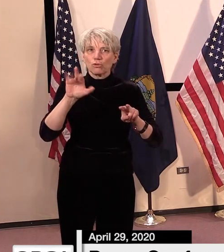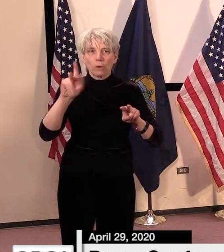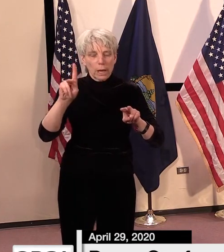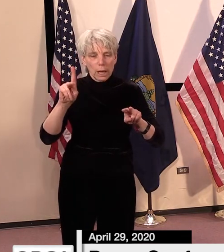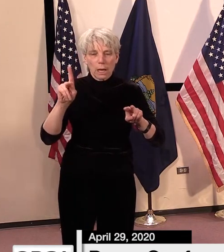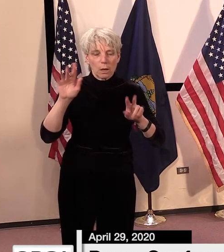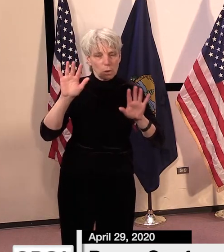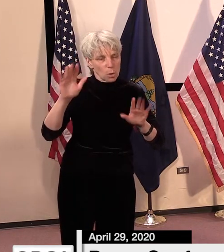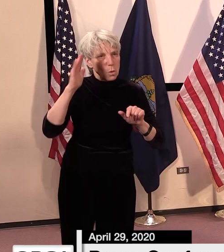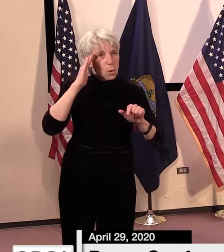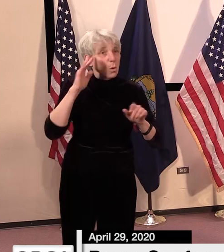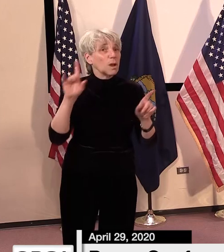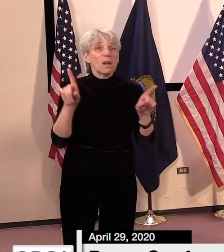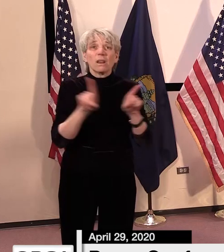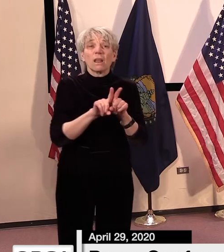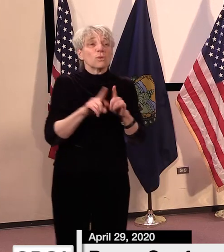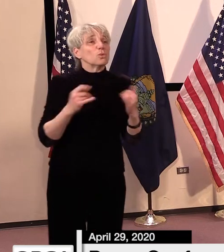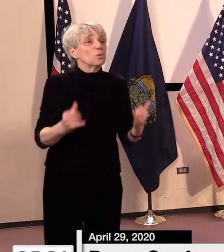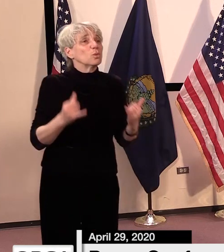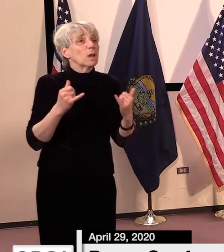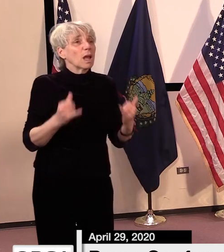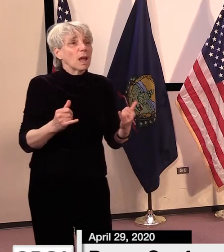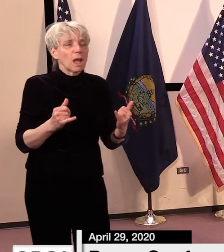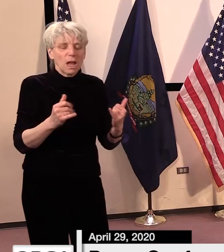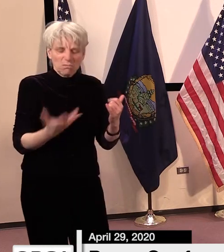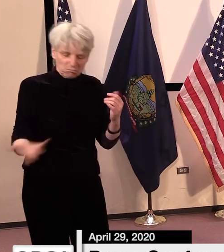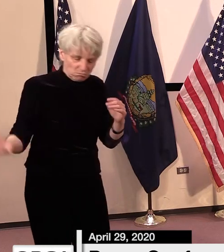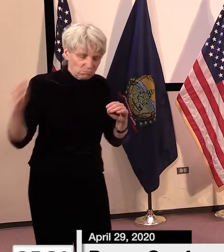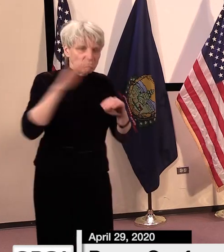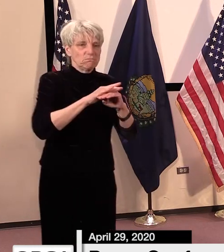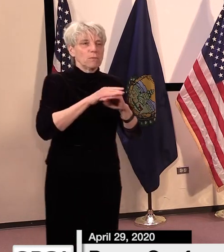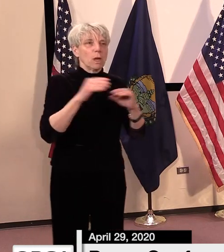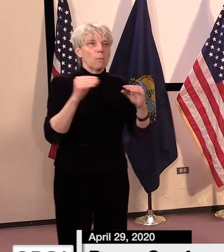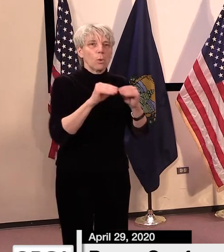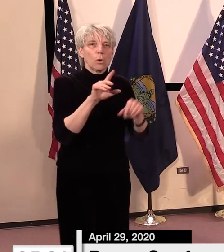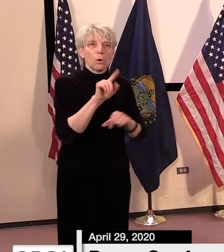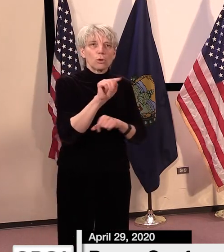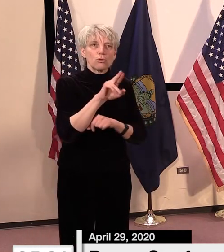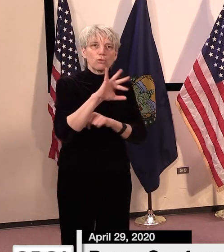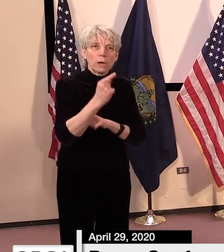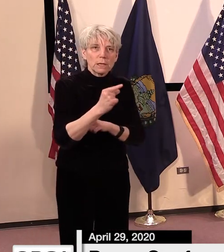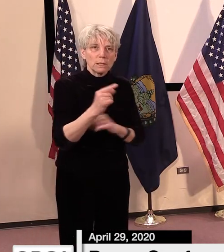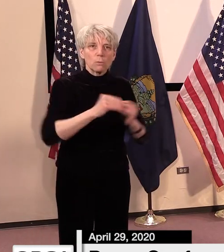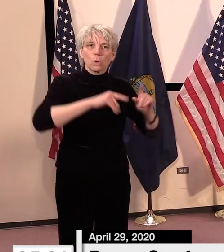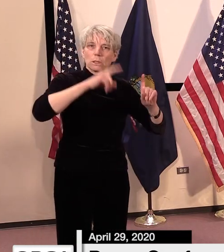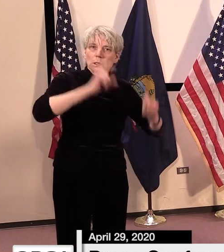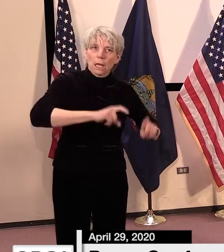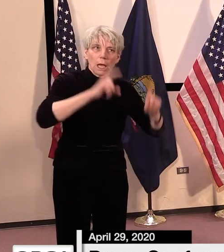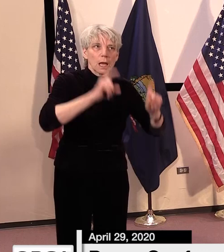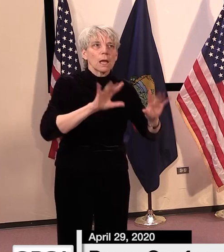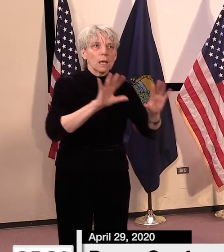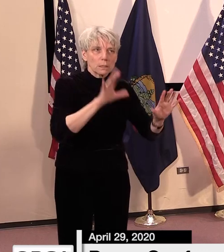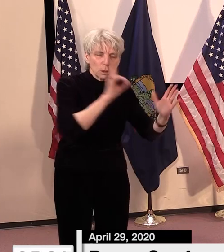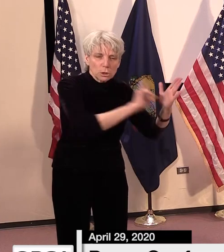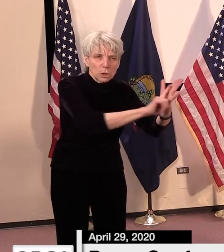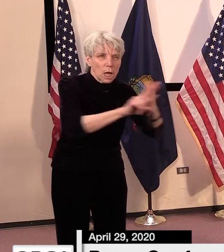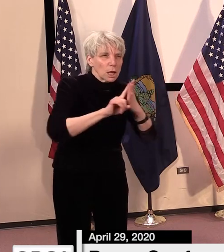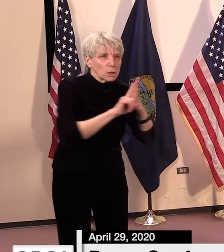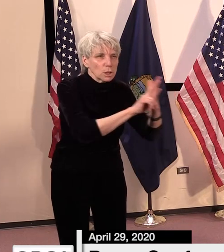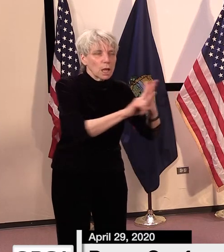today, announcing more tracing, more testing, so that we can be proactive, play a little bit